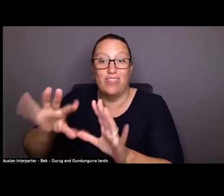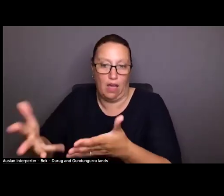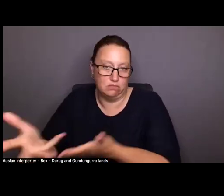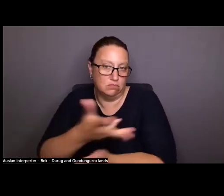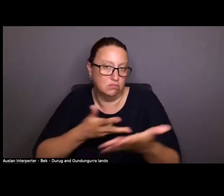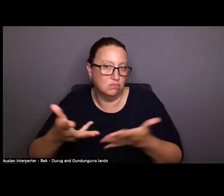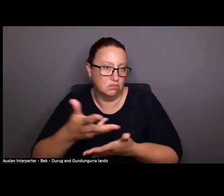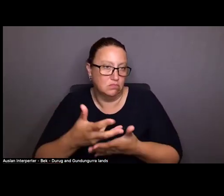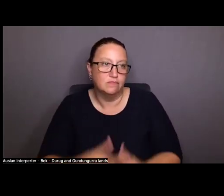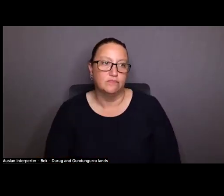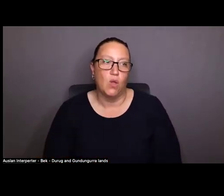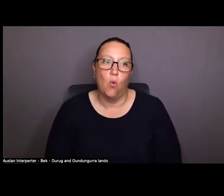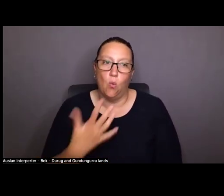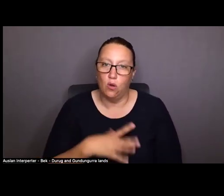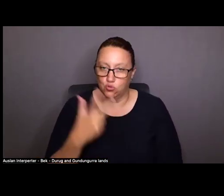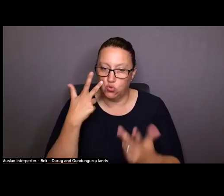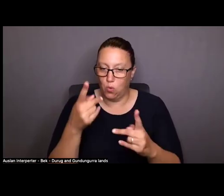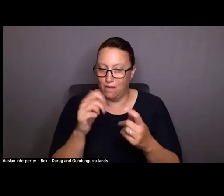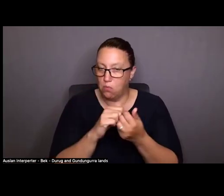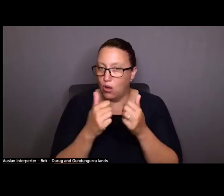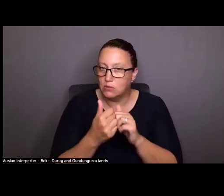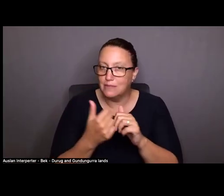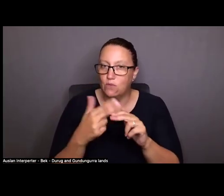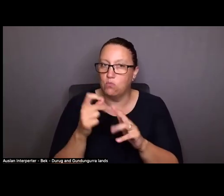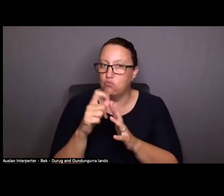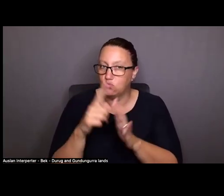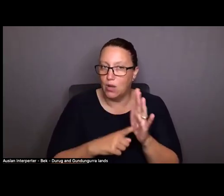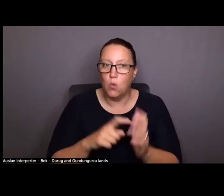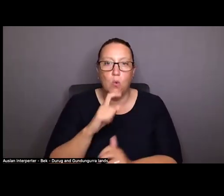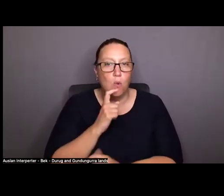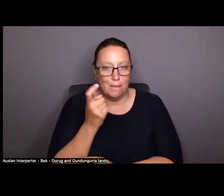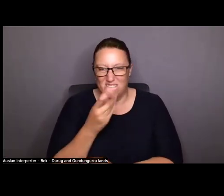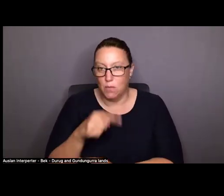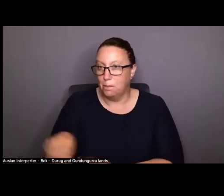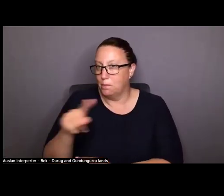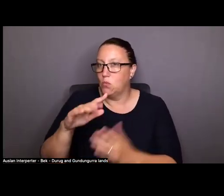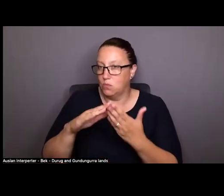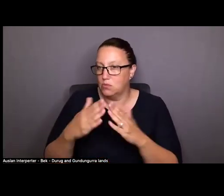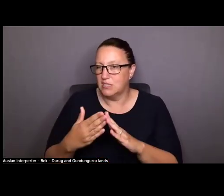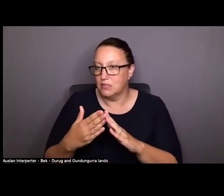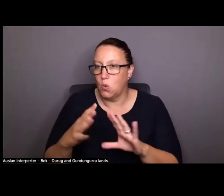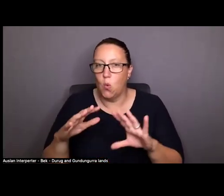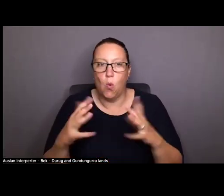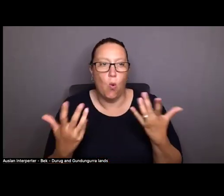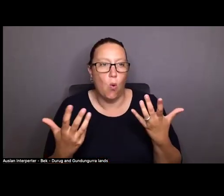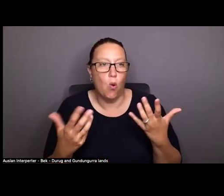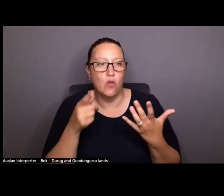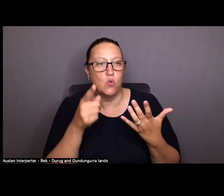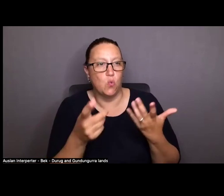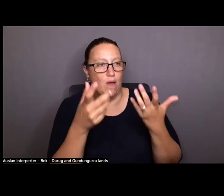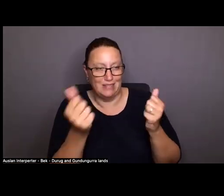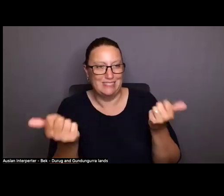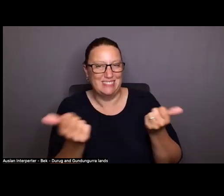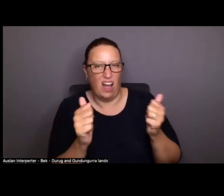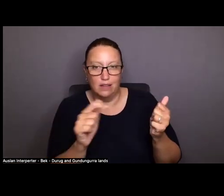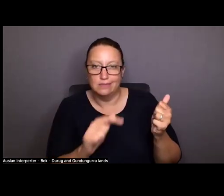that you have project partners who come from those communities, or that you have